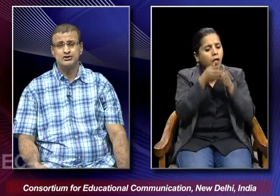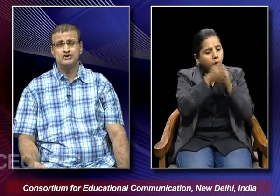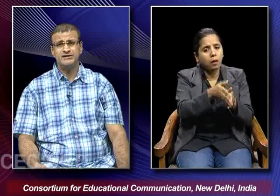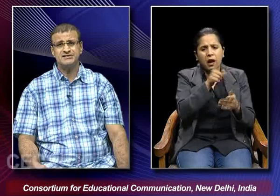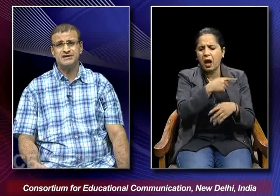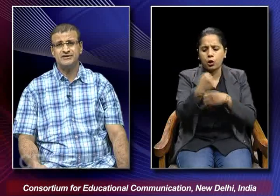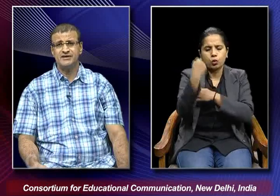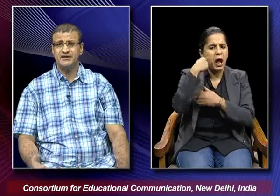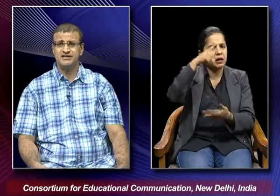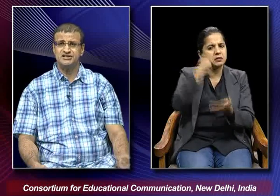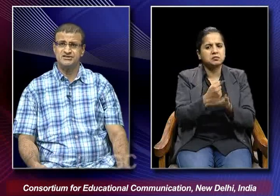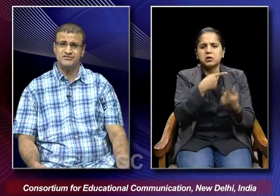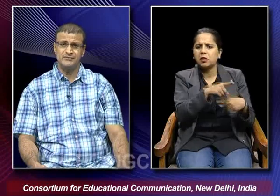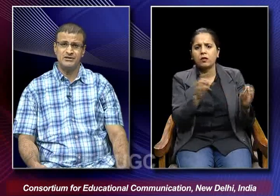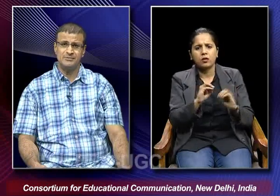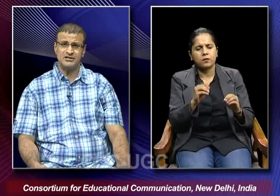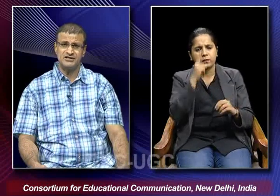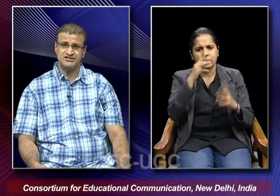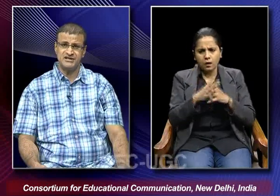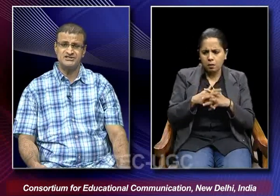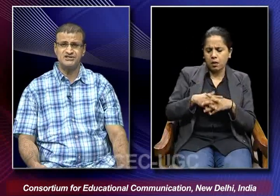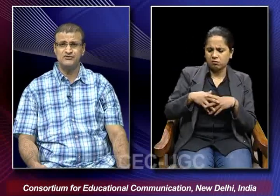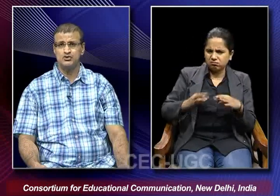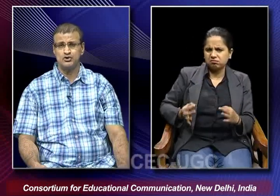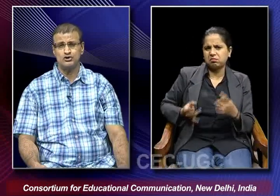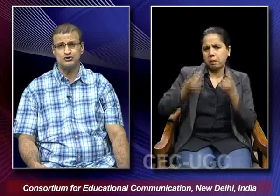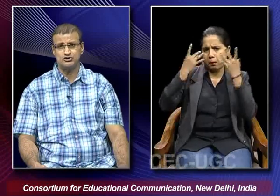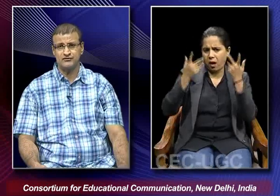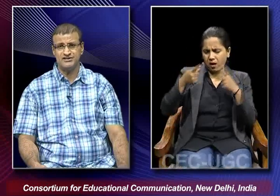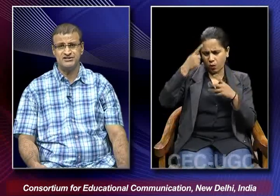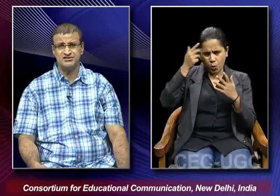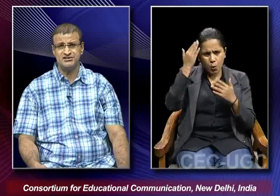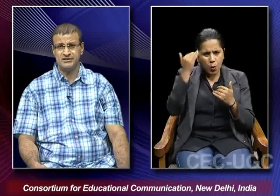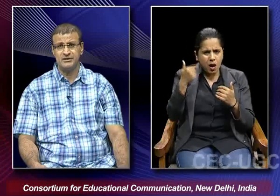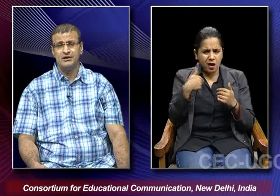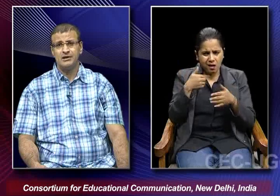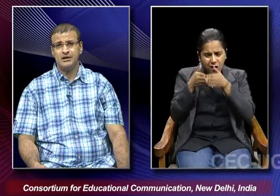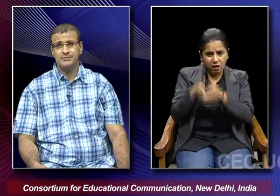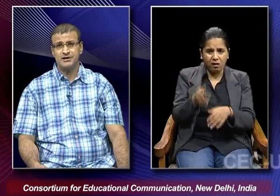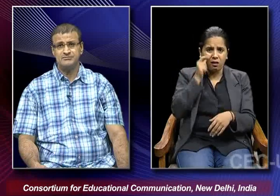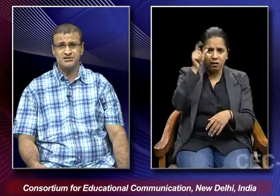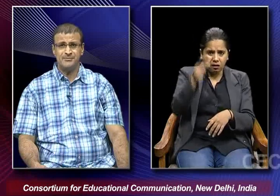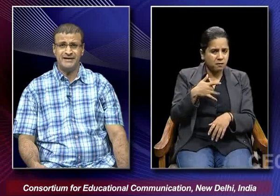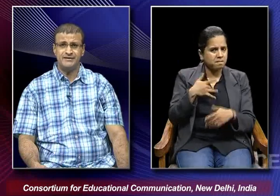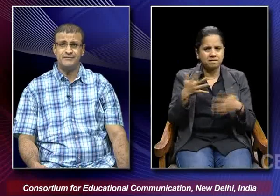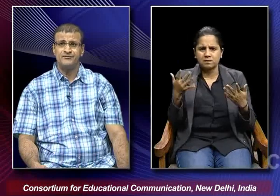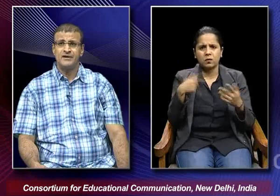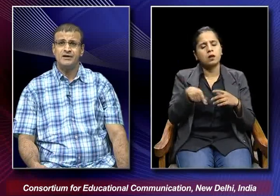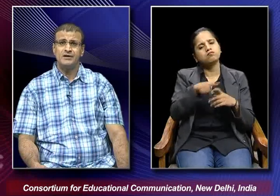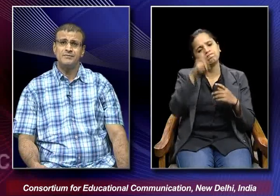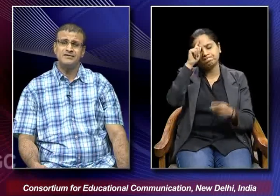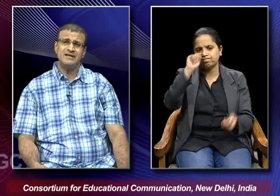So, this in a way enrages the female protagonist and she woes all sorts of vengeance and becomes a pirate.